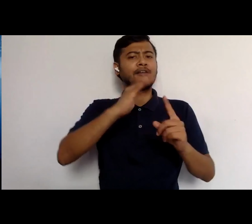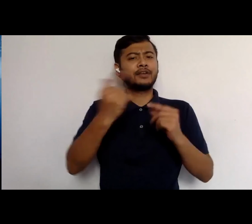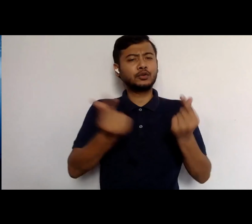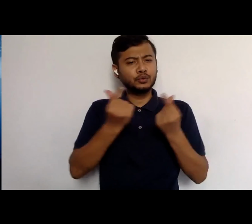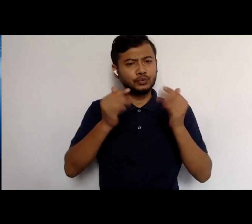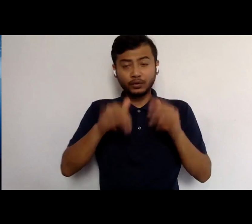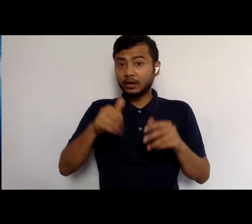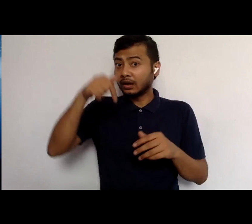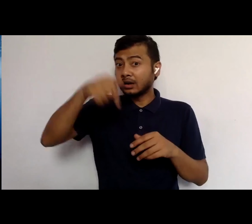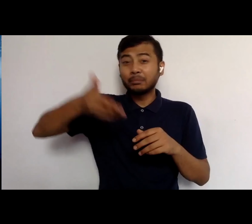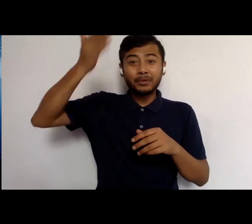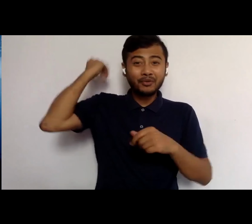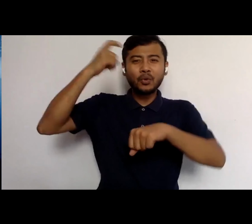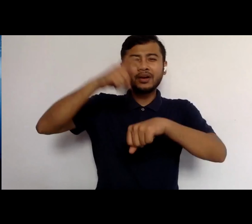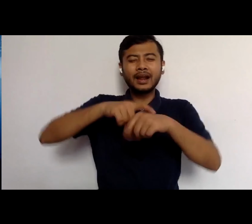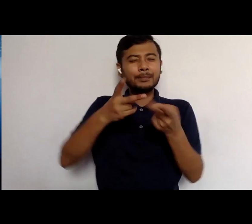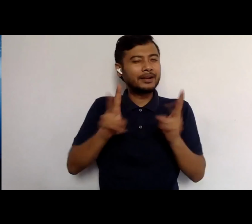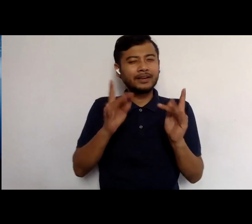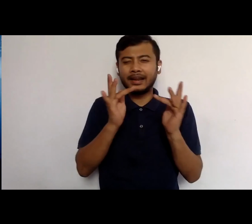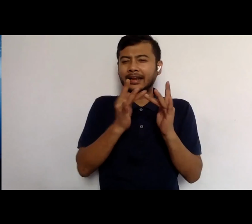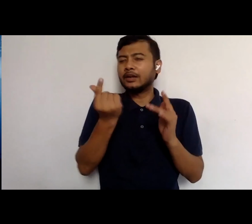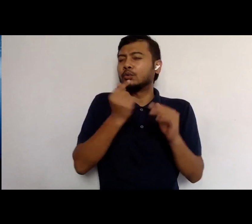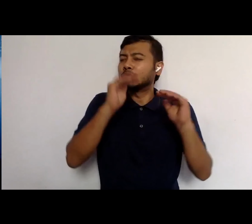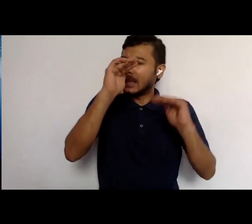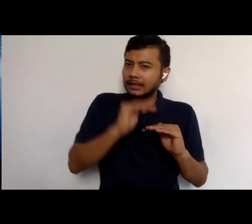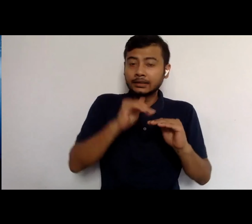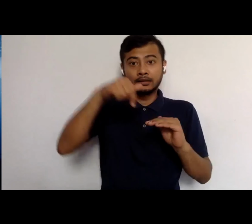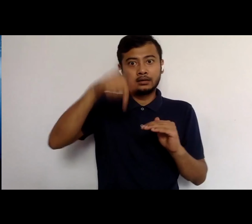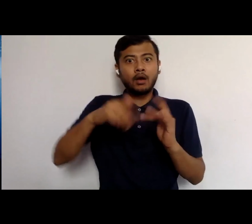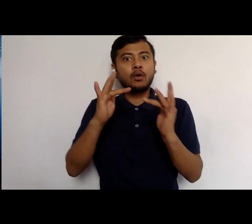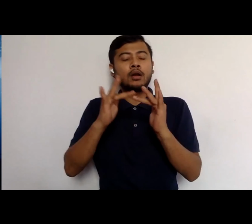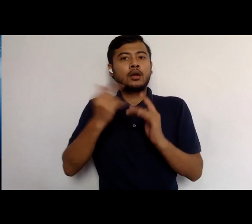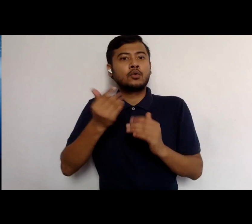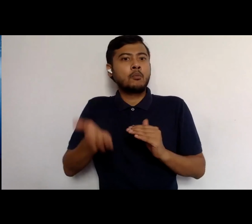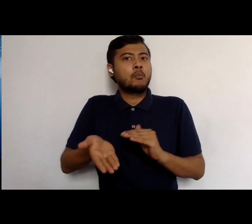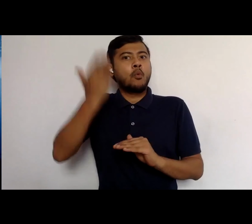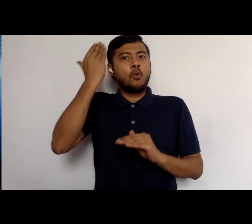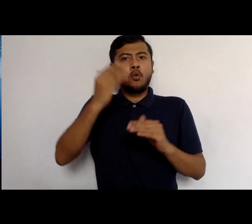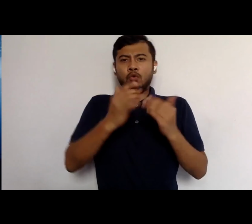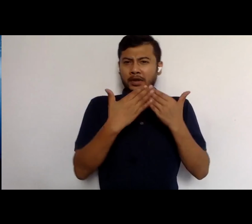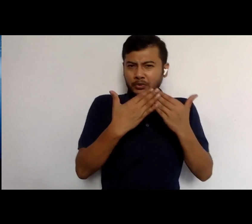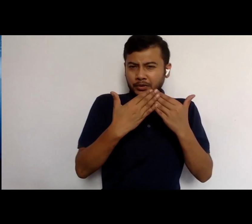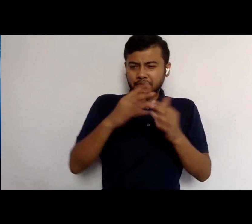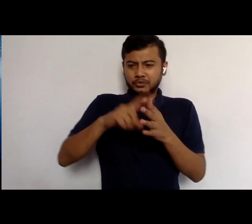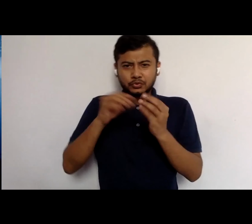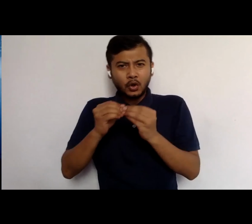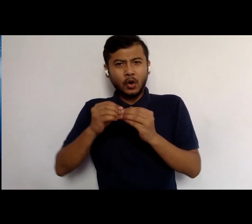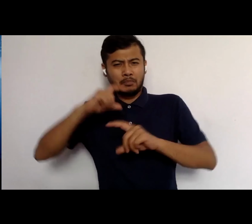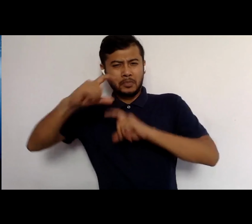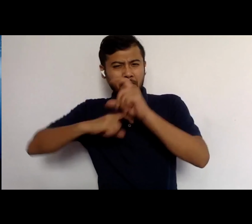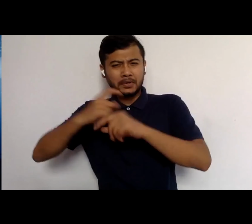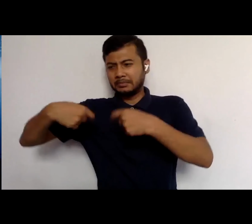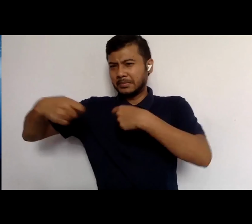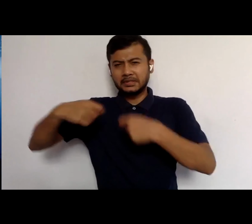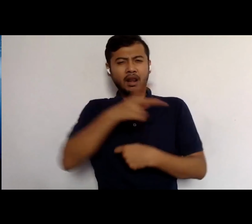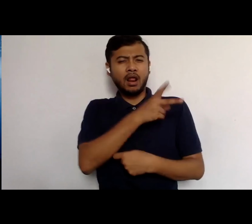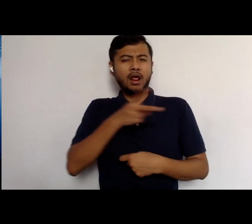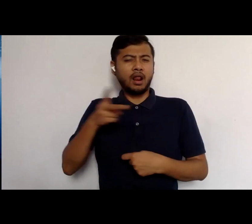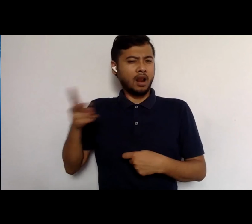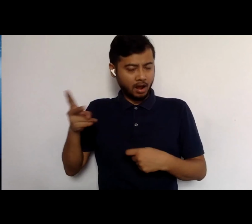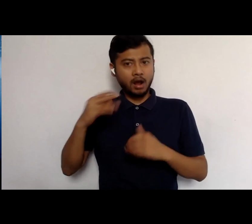enables organization to business everywhere while increasing productivity and offering the best user experience. Besides, Wi-Fi 7